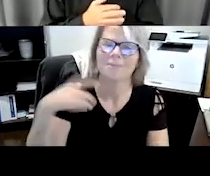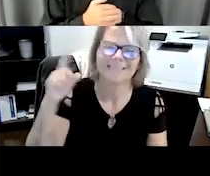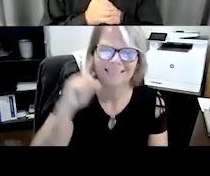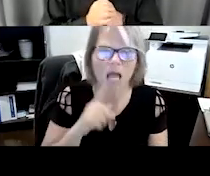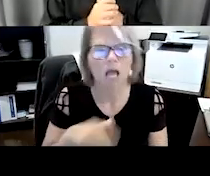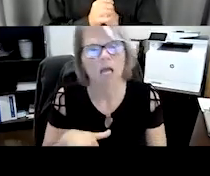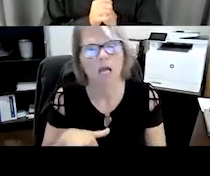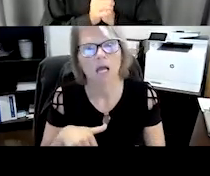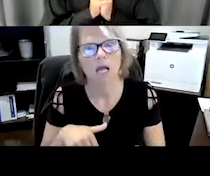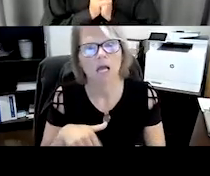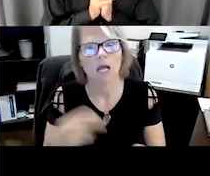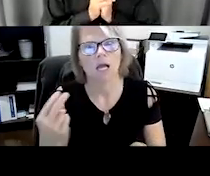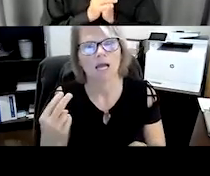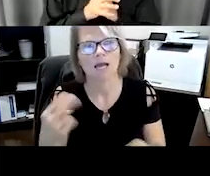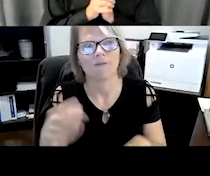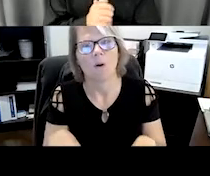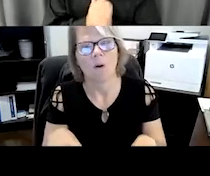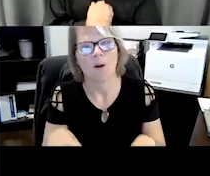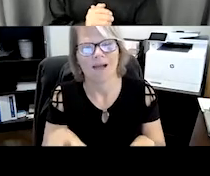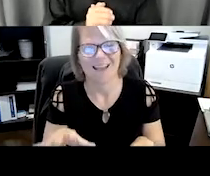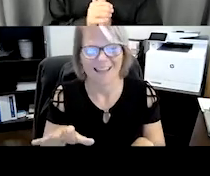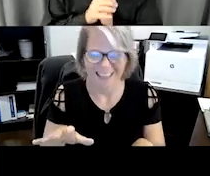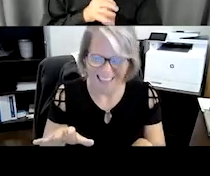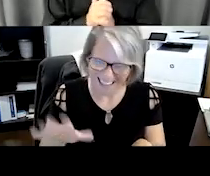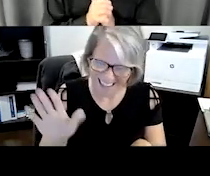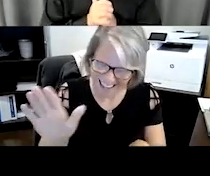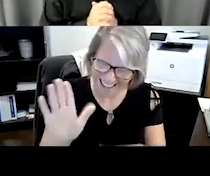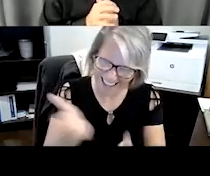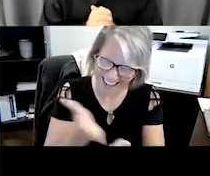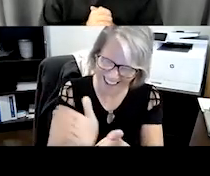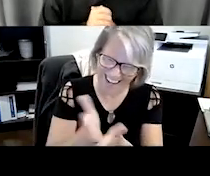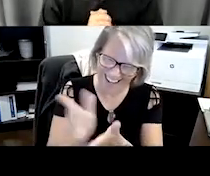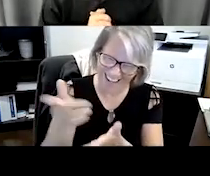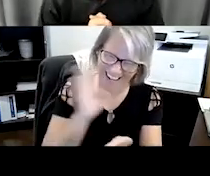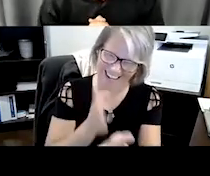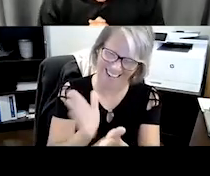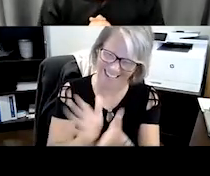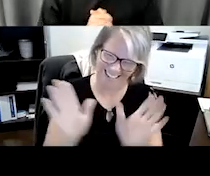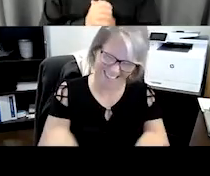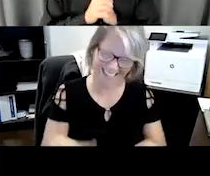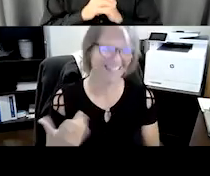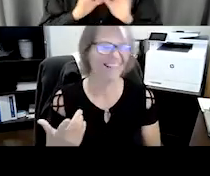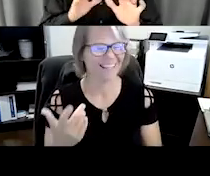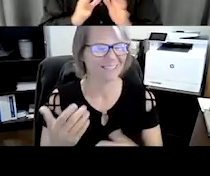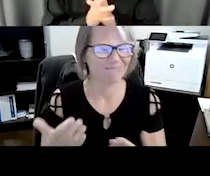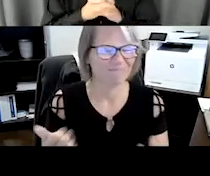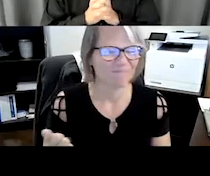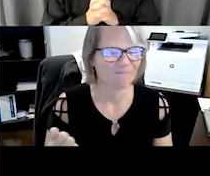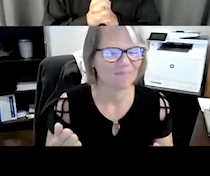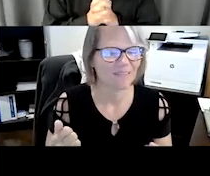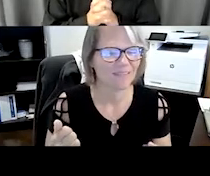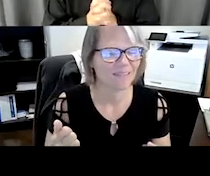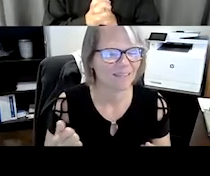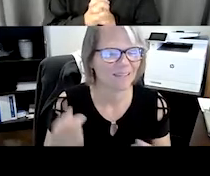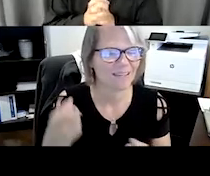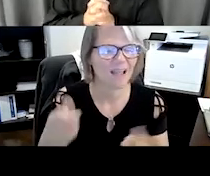Hearing people famously look like deer in the headlights when we introduce ourselves as someone who is deaf to them. They get this lost expression